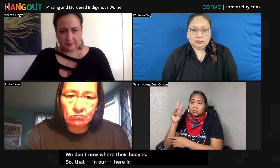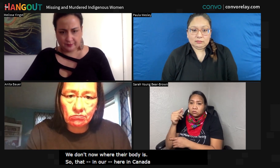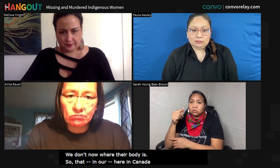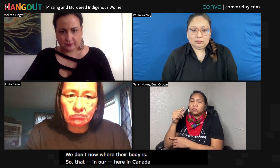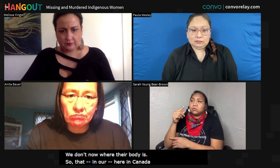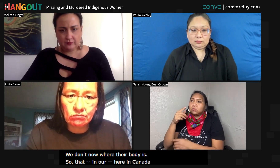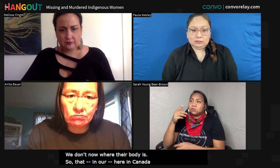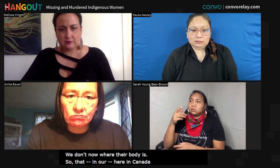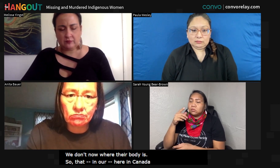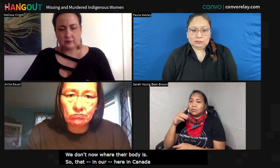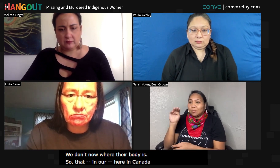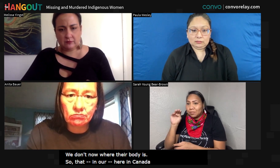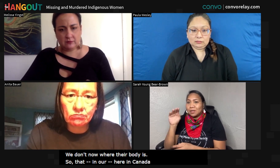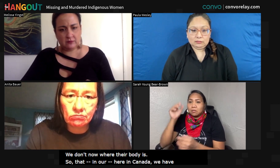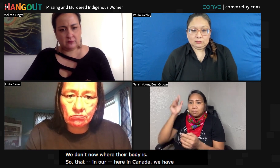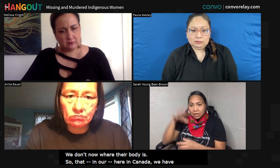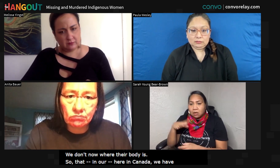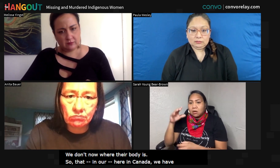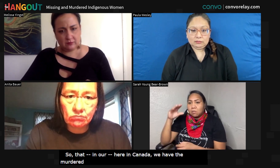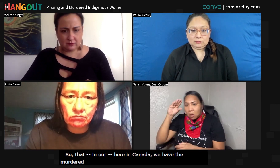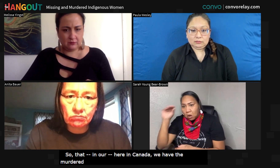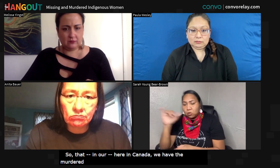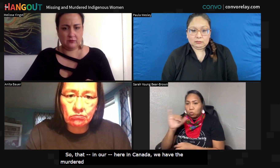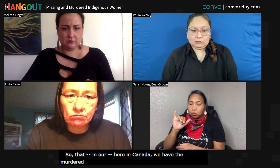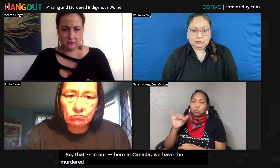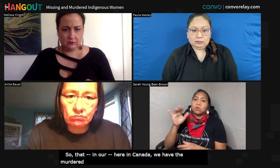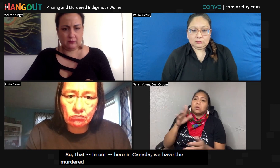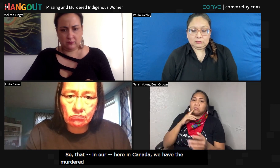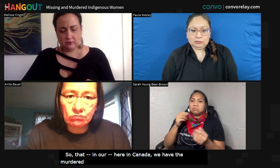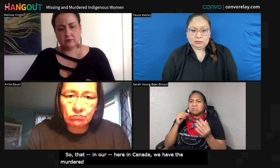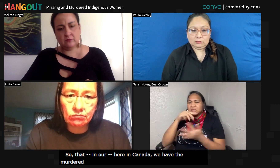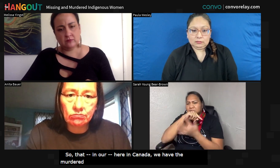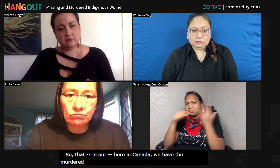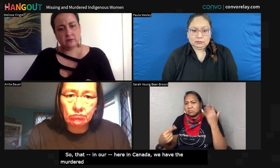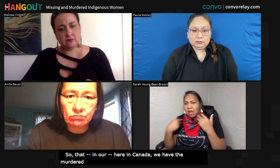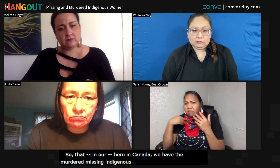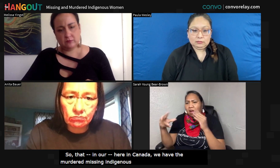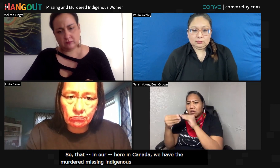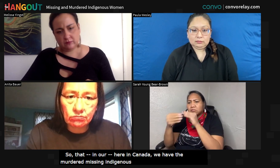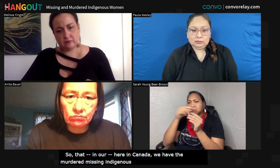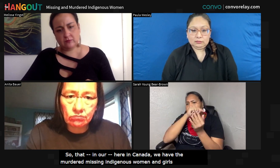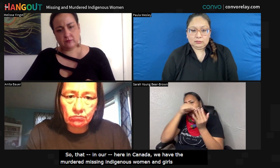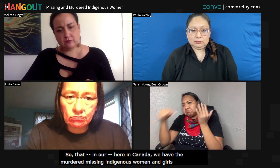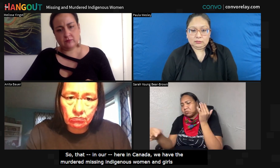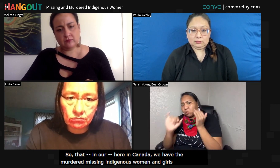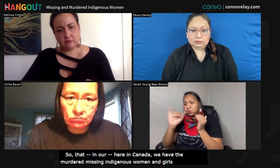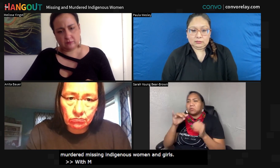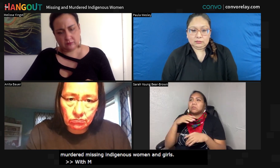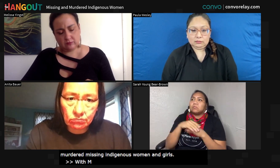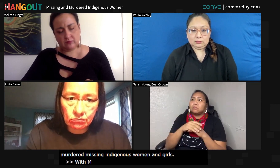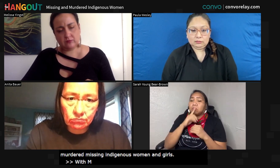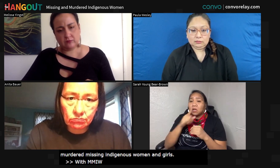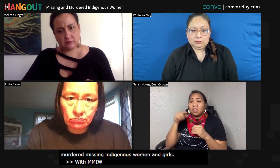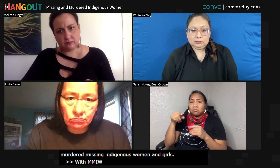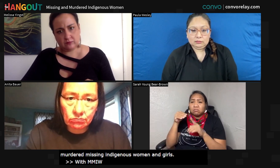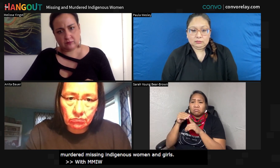with the MMIWG, male, boys, that goes for males and boys as well. And, we want to add them in